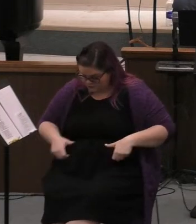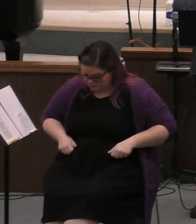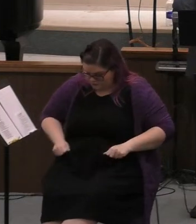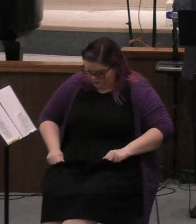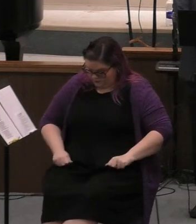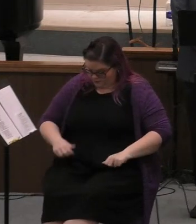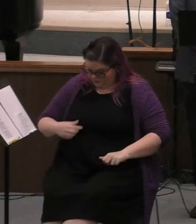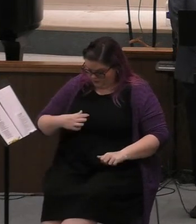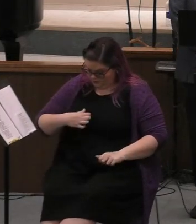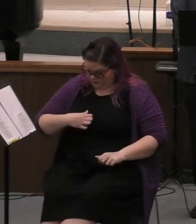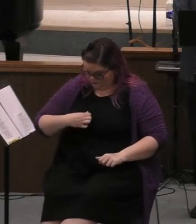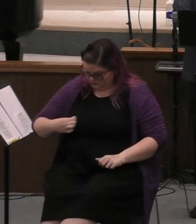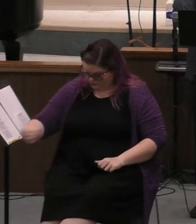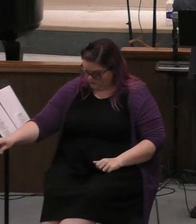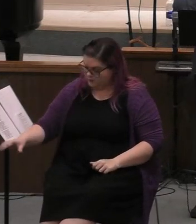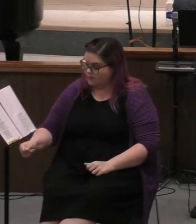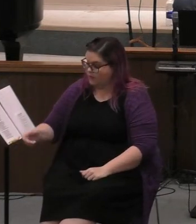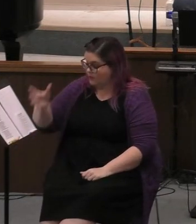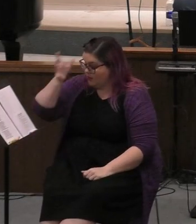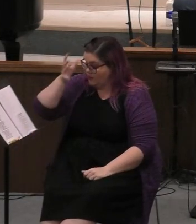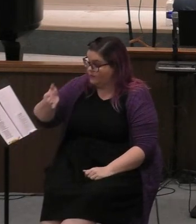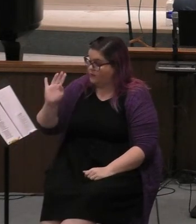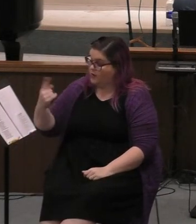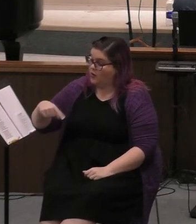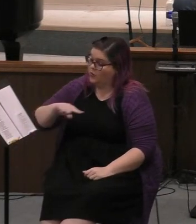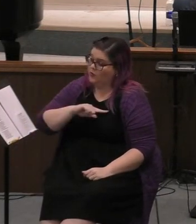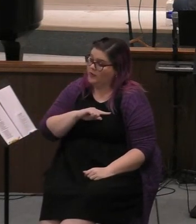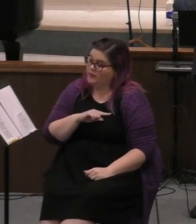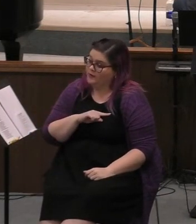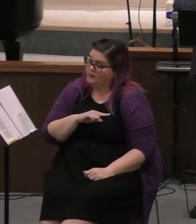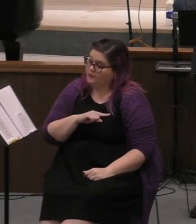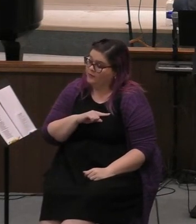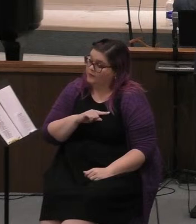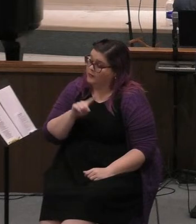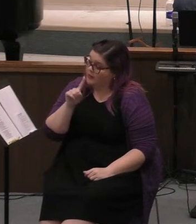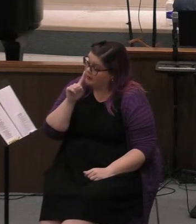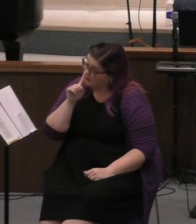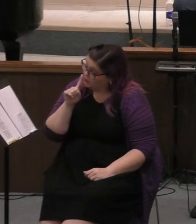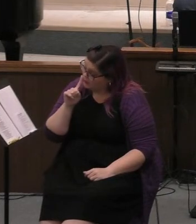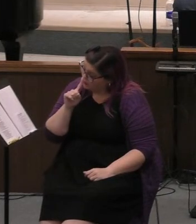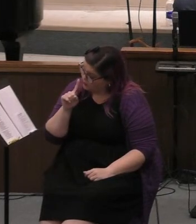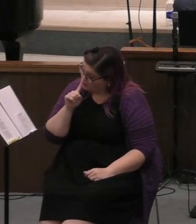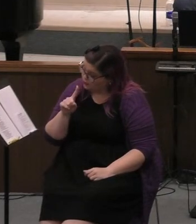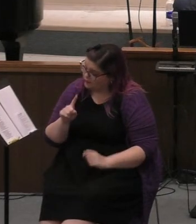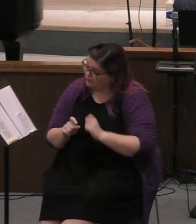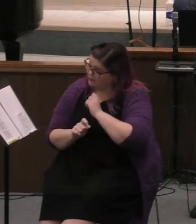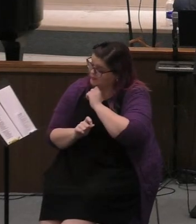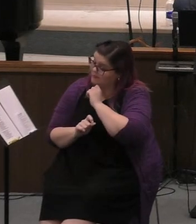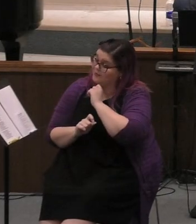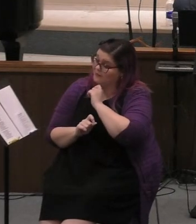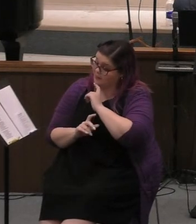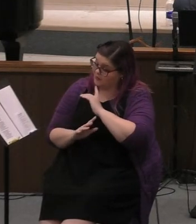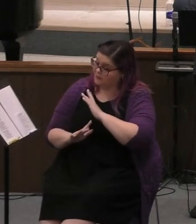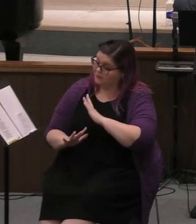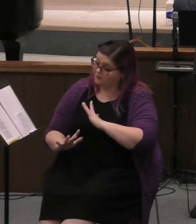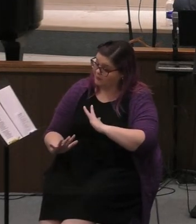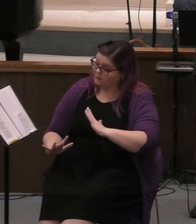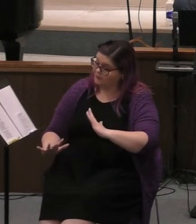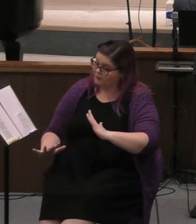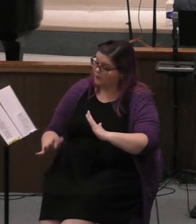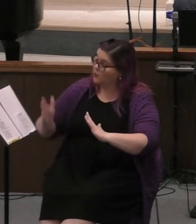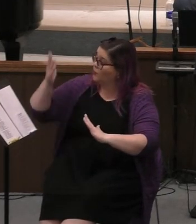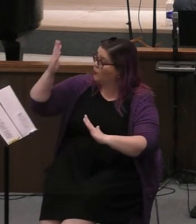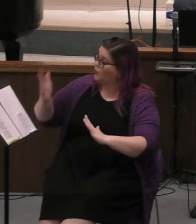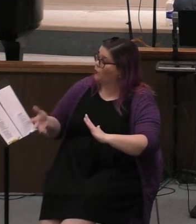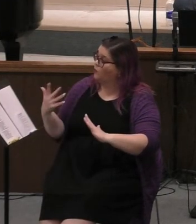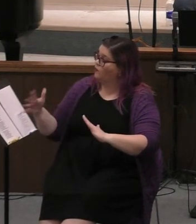Father God, we are truly, truly blessed that you have